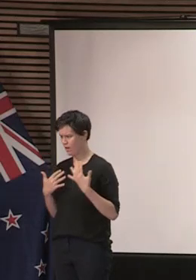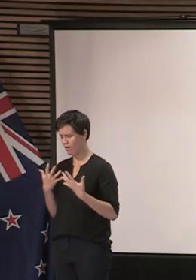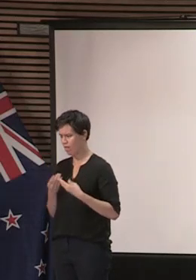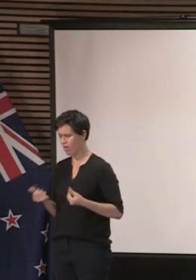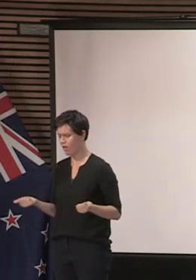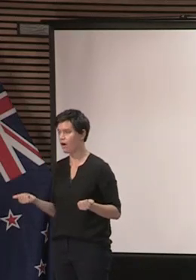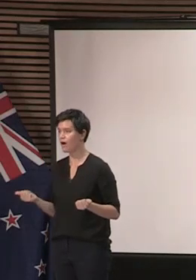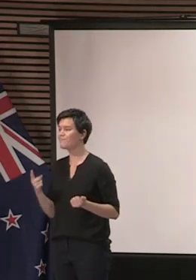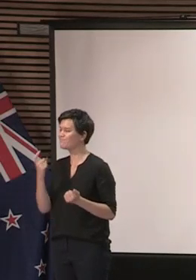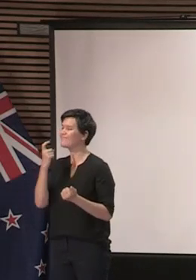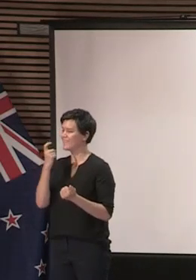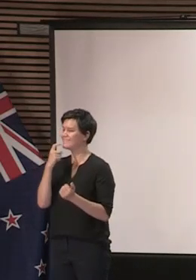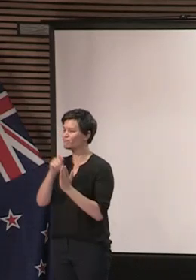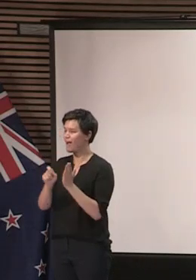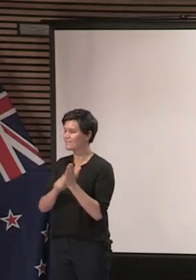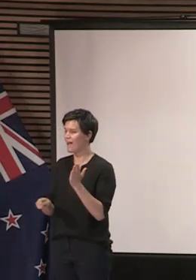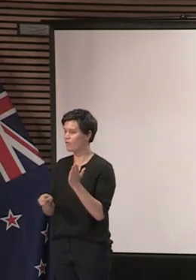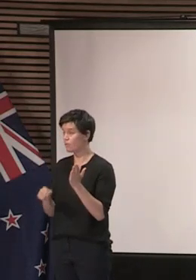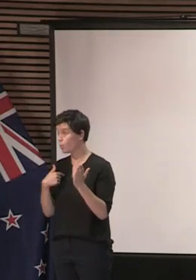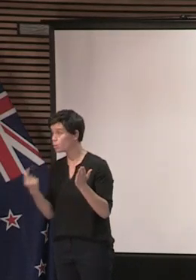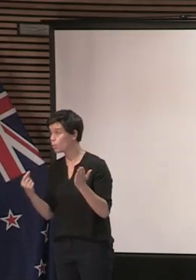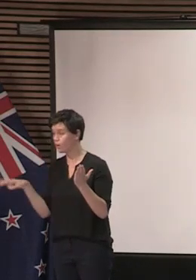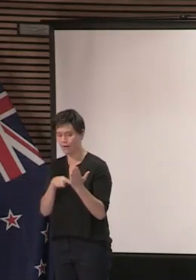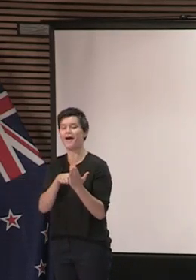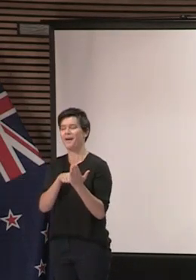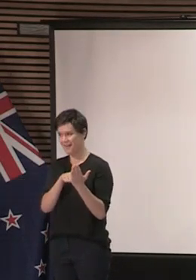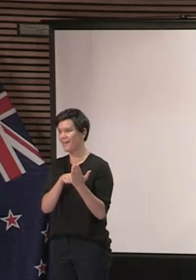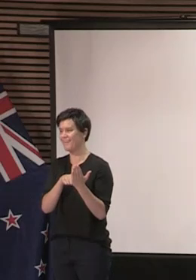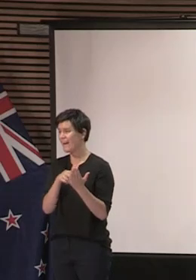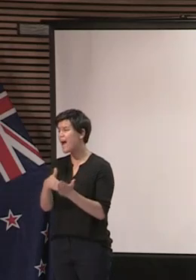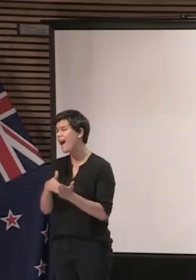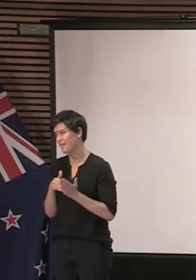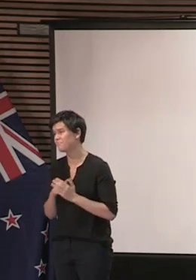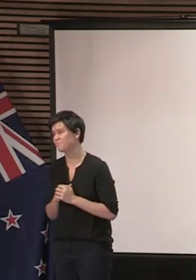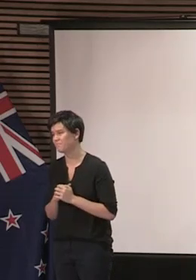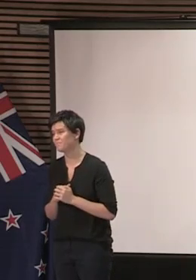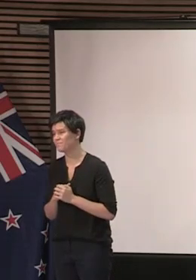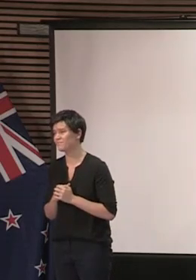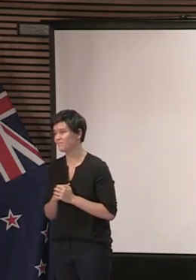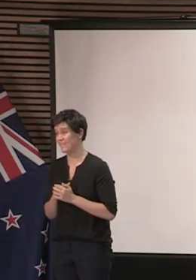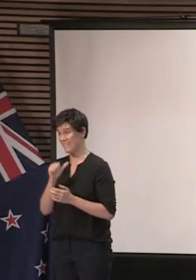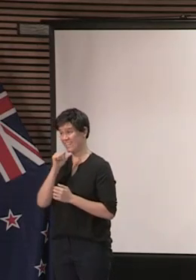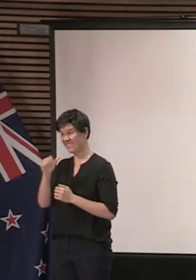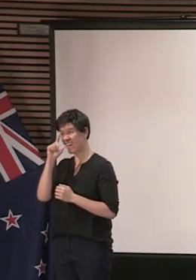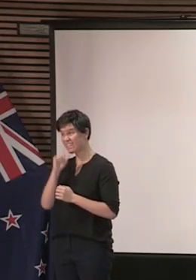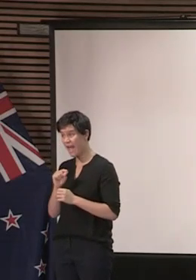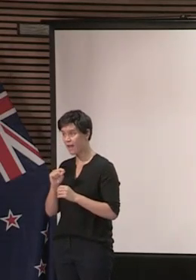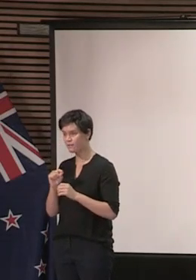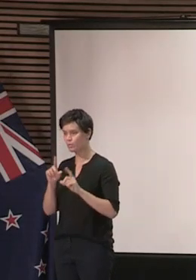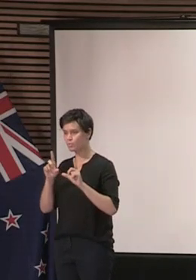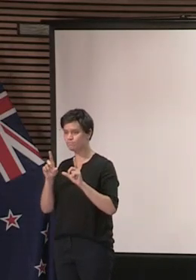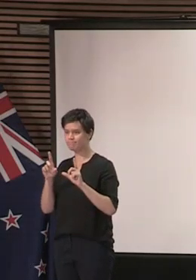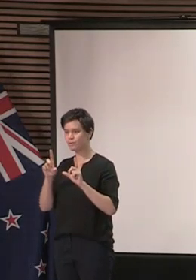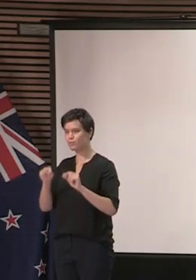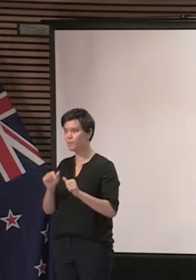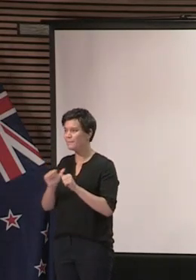new things that they do at the end of the day, just to help us. Because the better that we are able to do at alert levels like that, the sooner we can